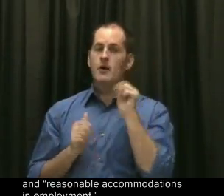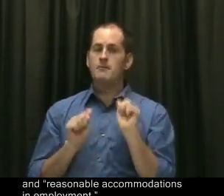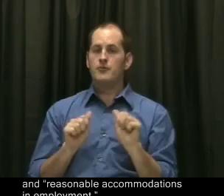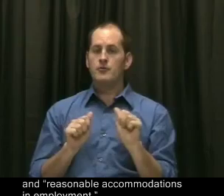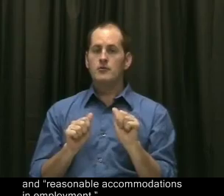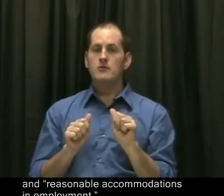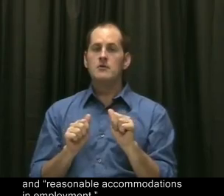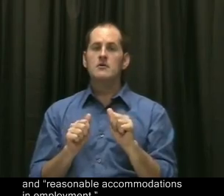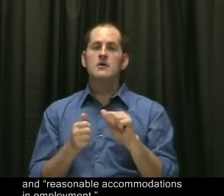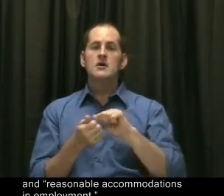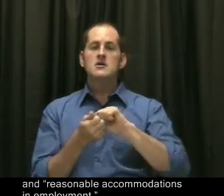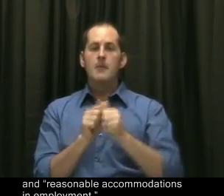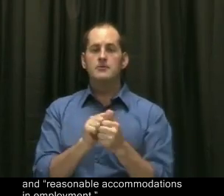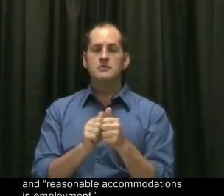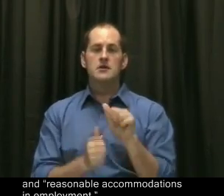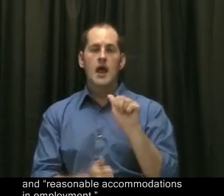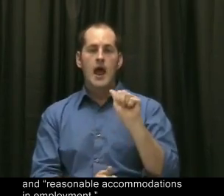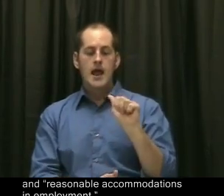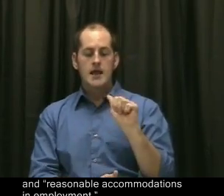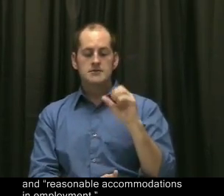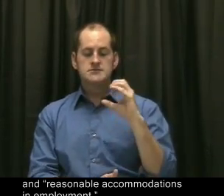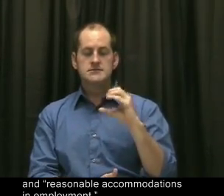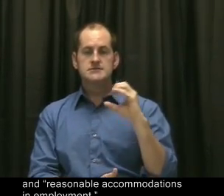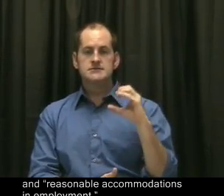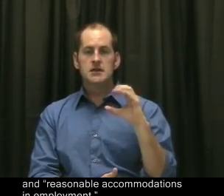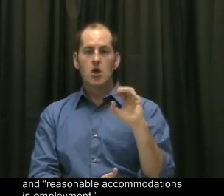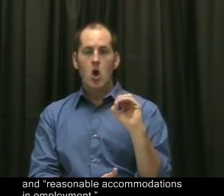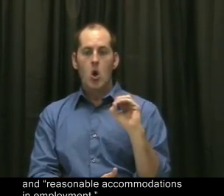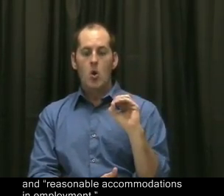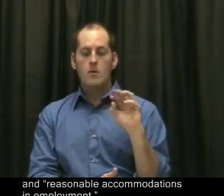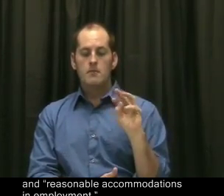and reasonable accommodations in employment.